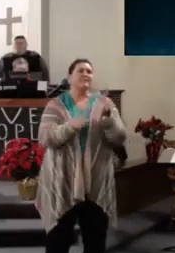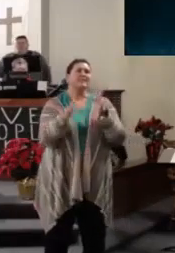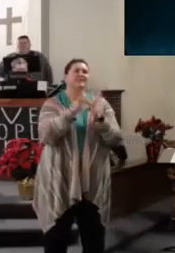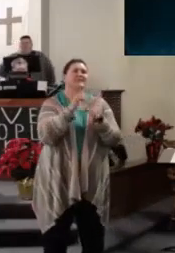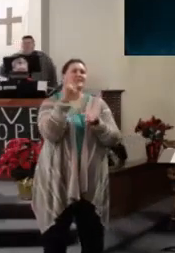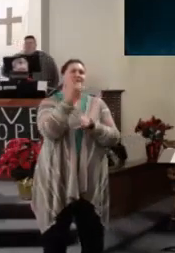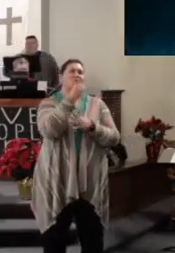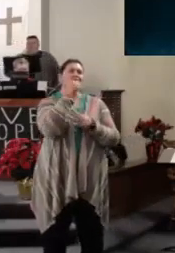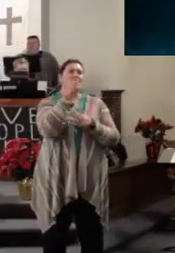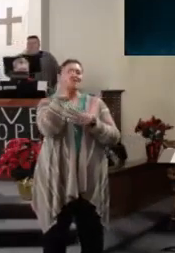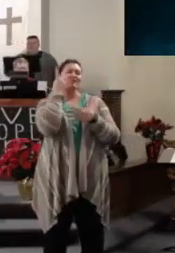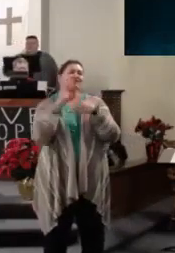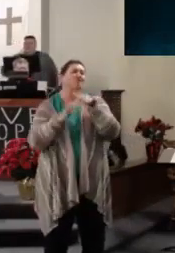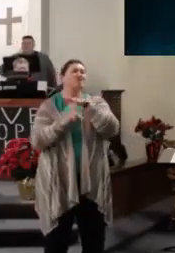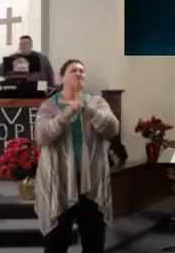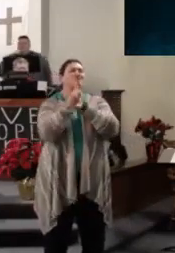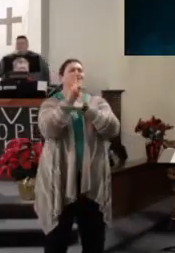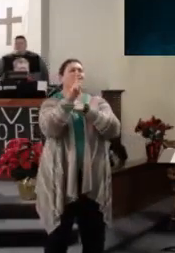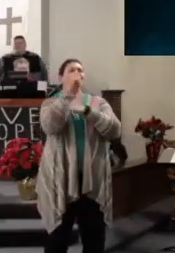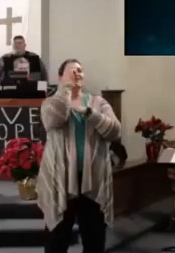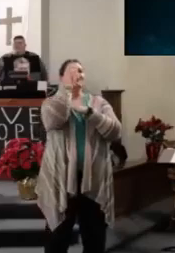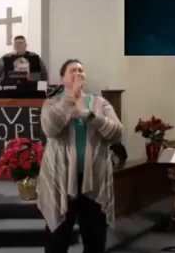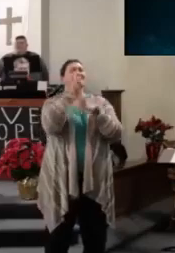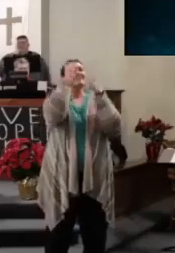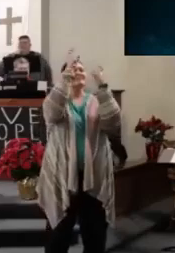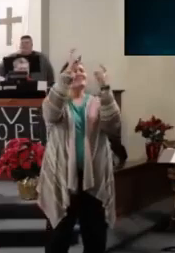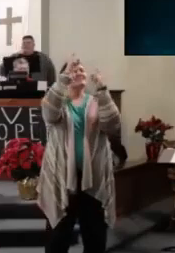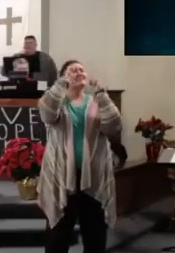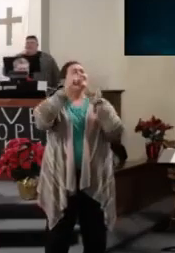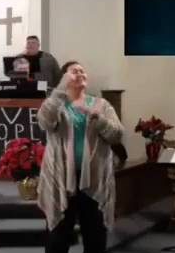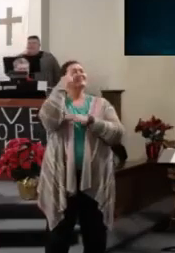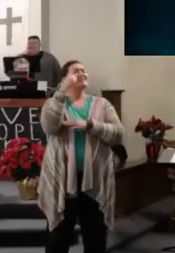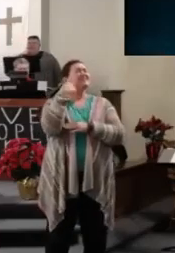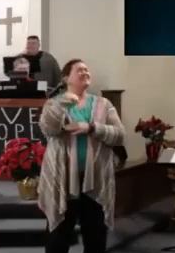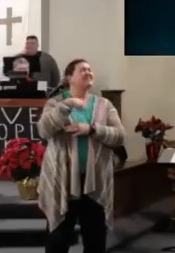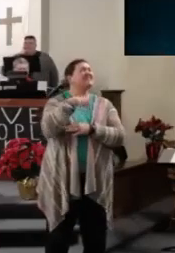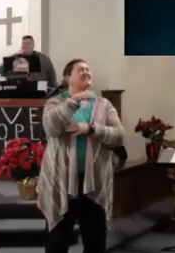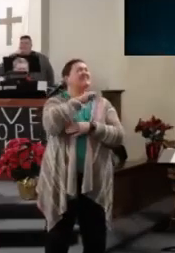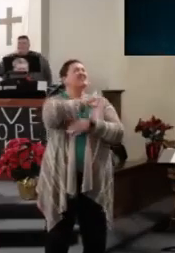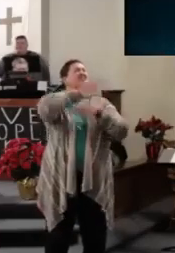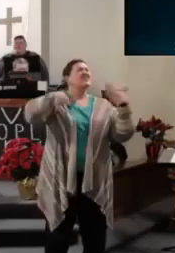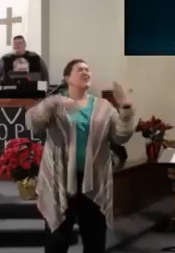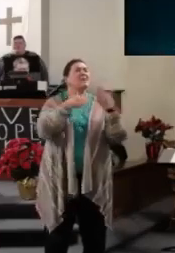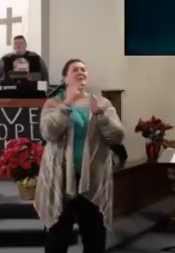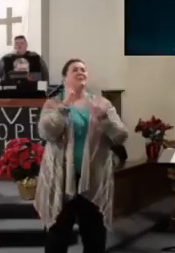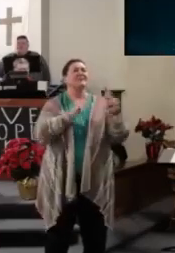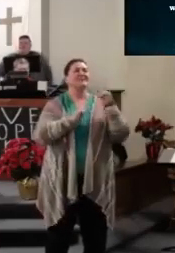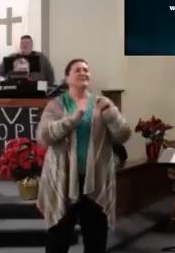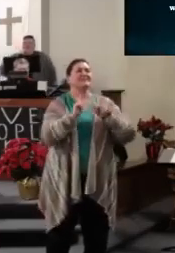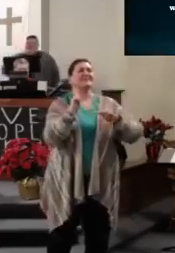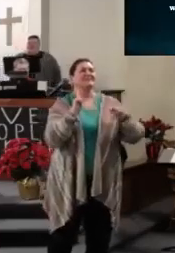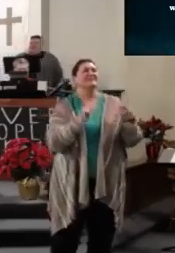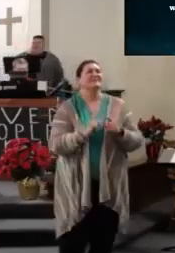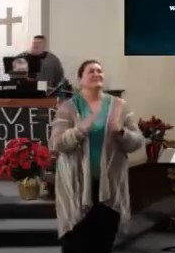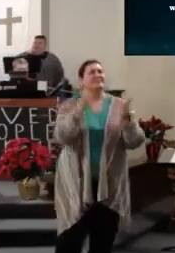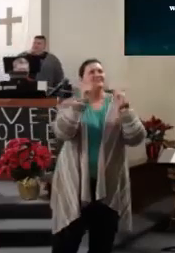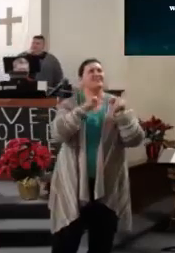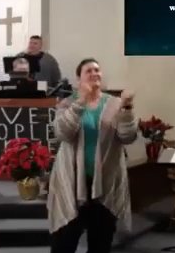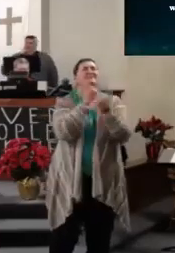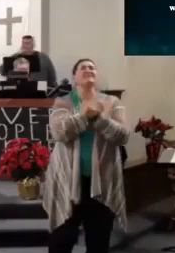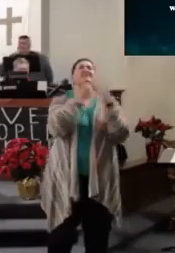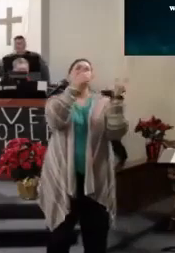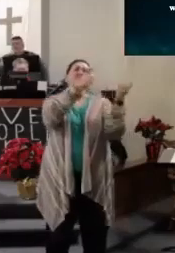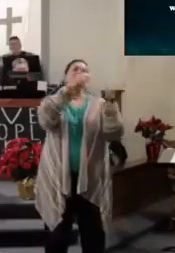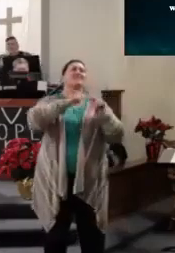He is the one that was prophesied. He is God's gift for all mankind. The gift